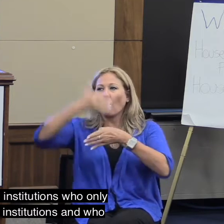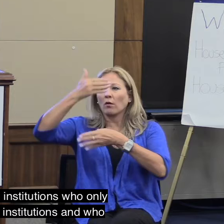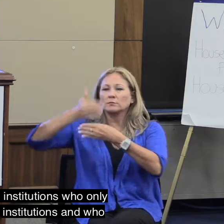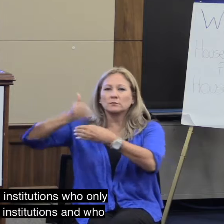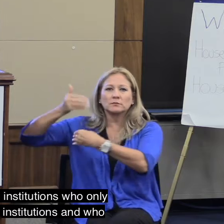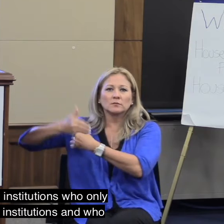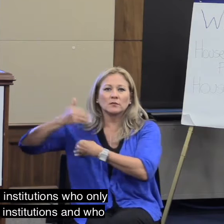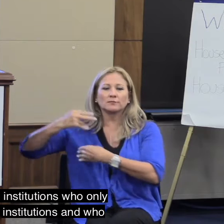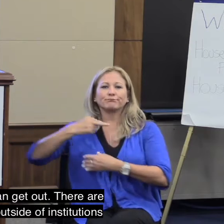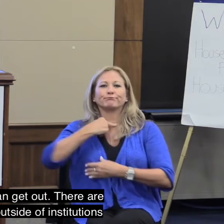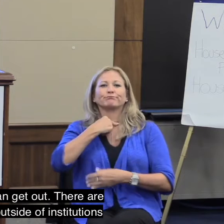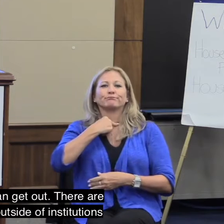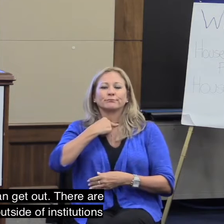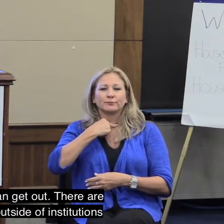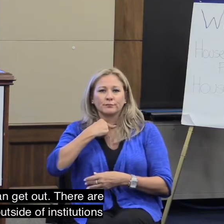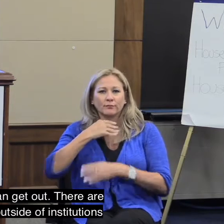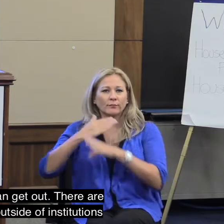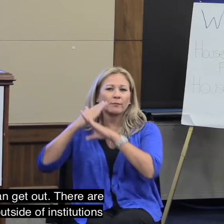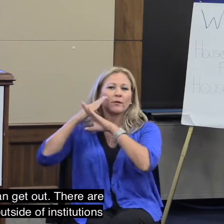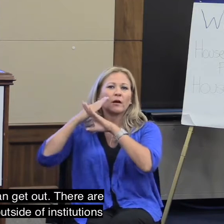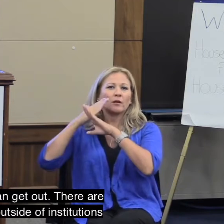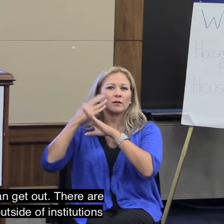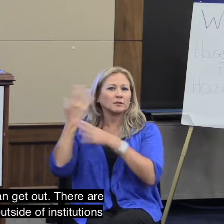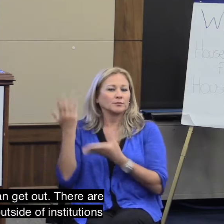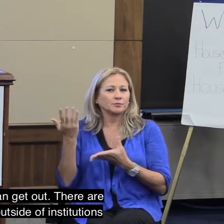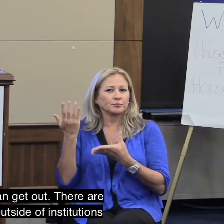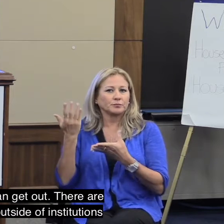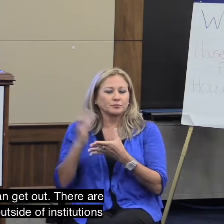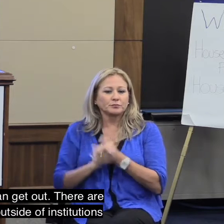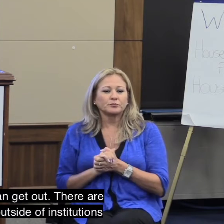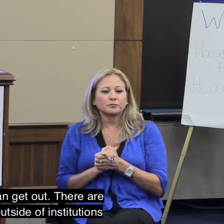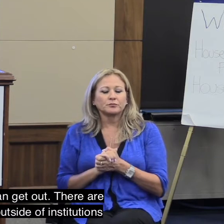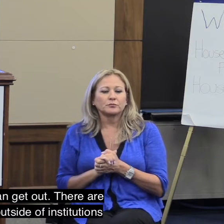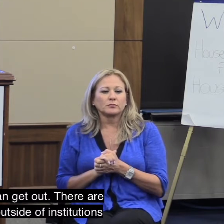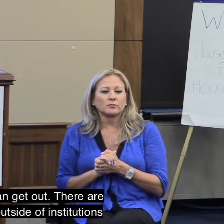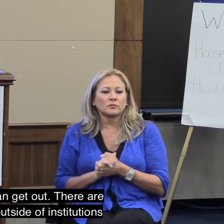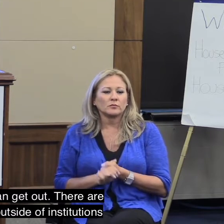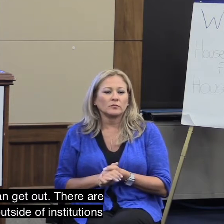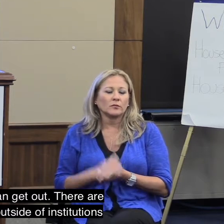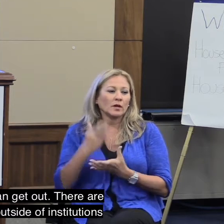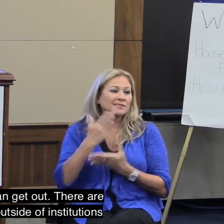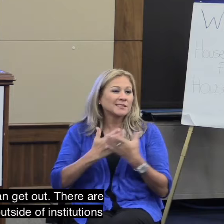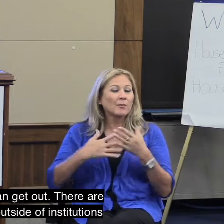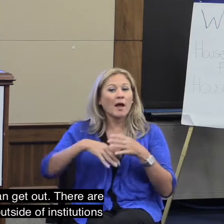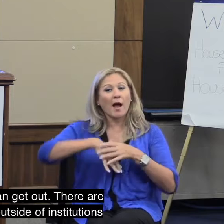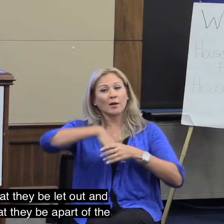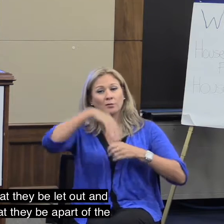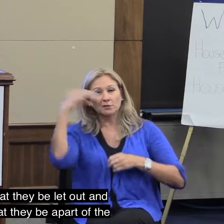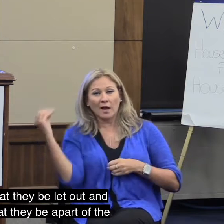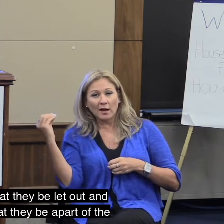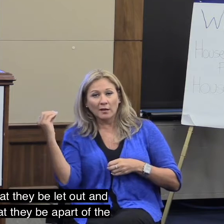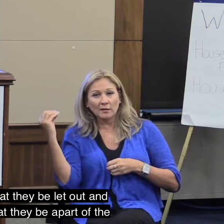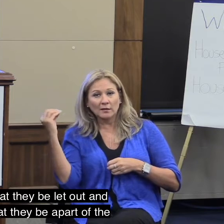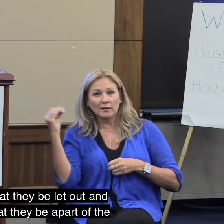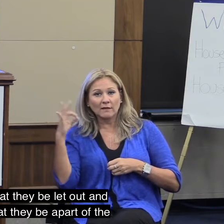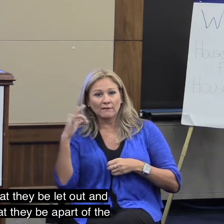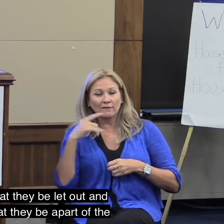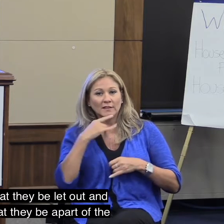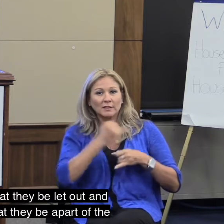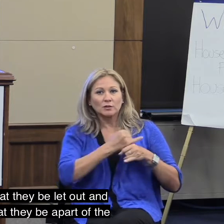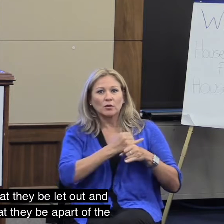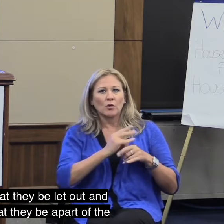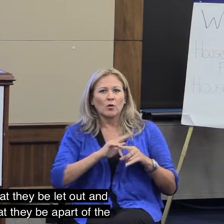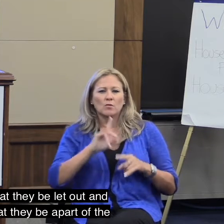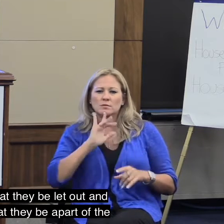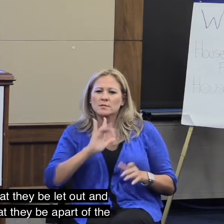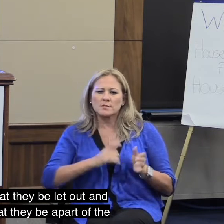institutions and who wonder if they ever can get out. There are those of us who are outside of institutions who are demanding